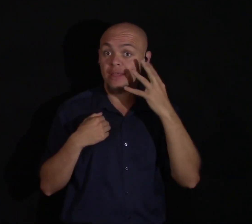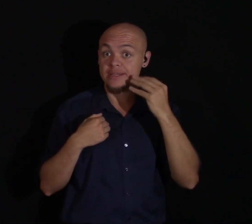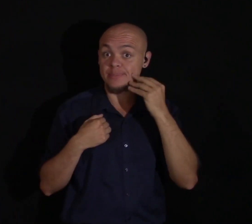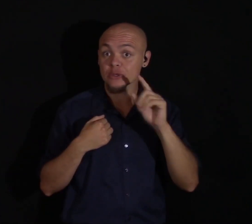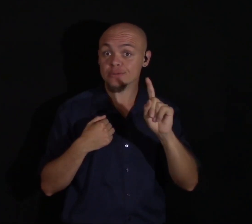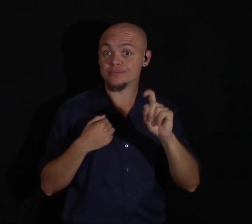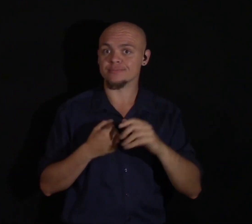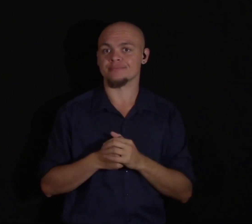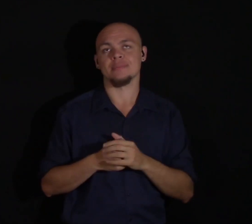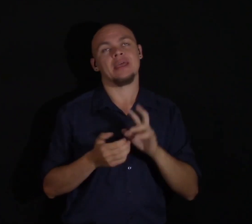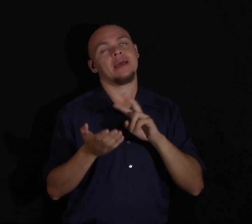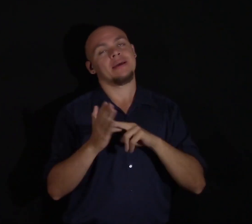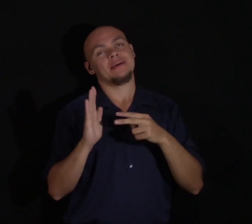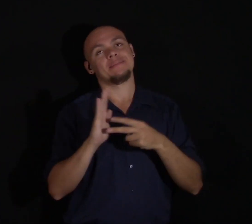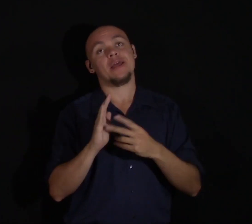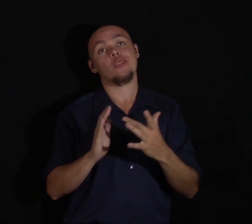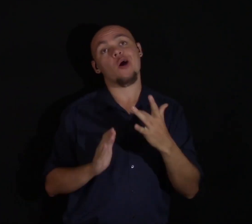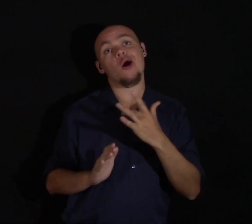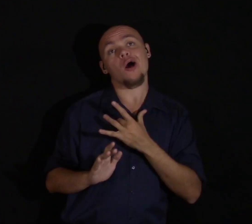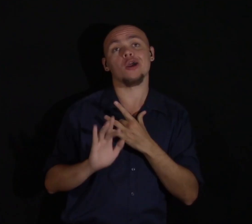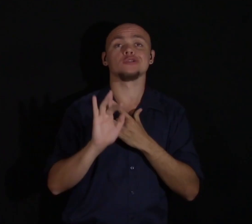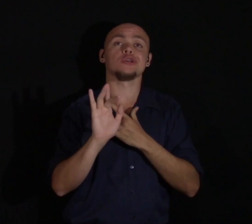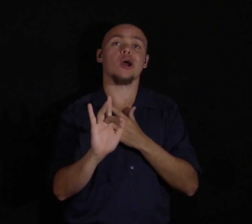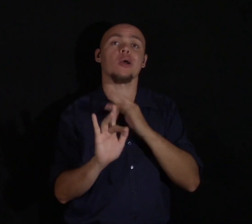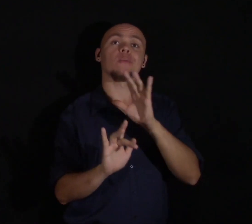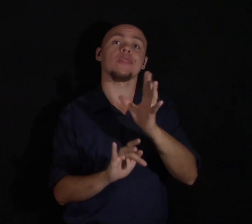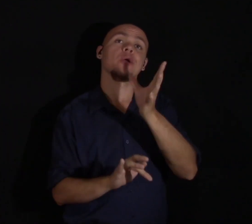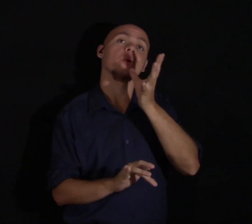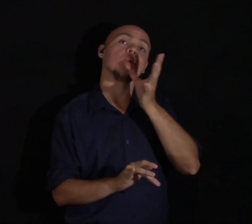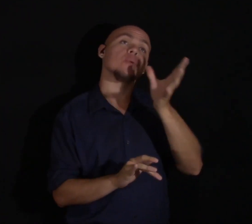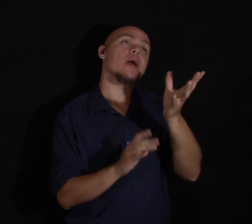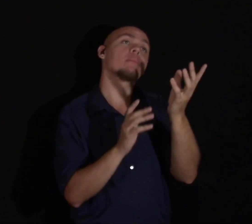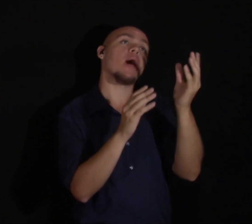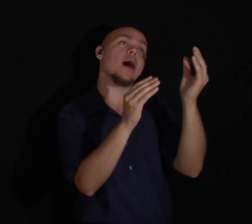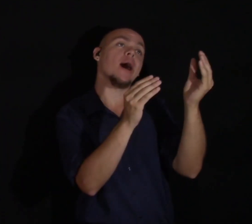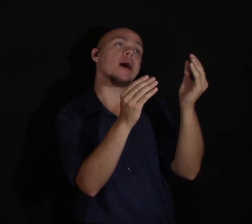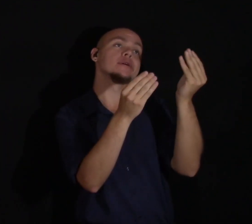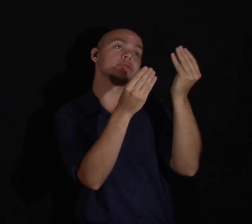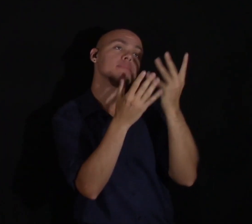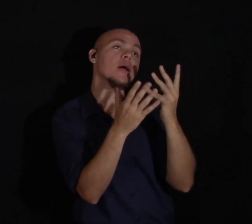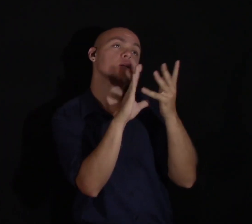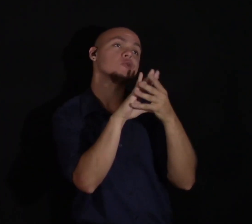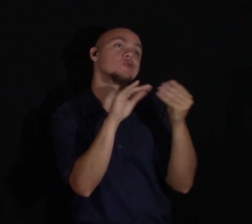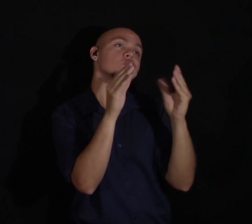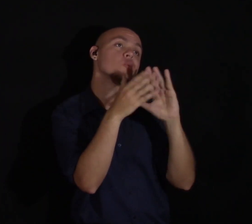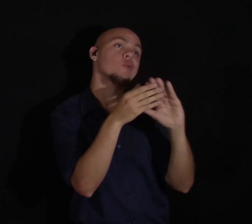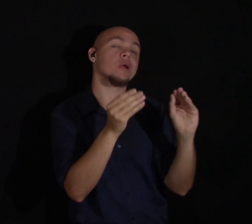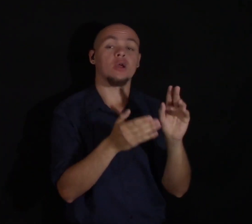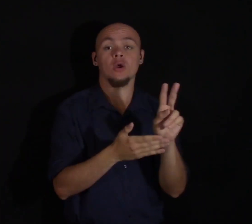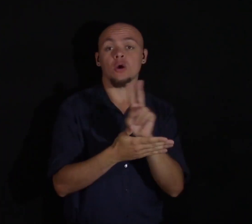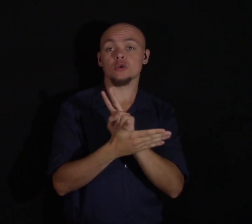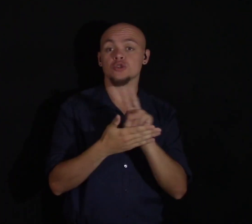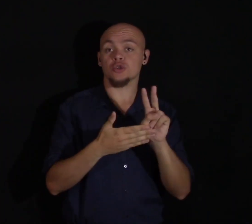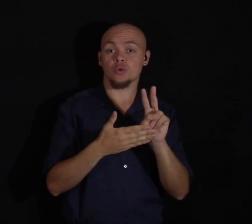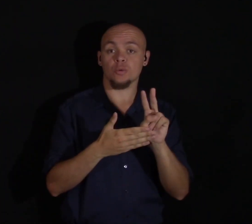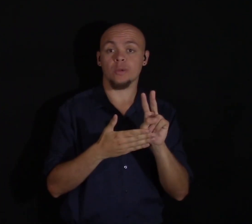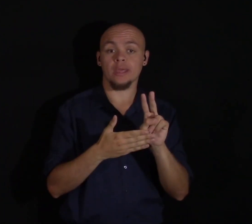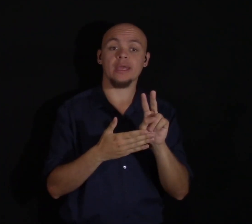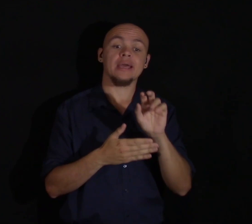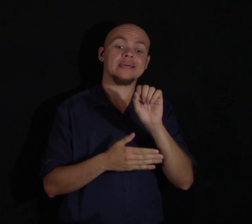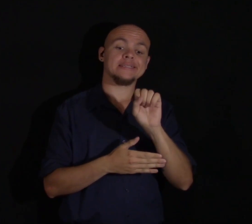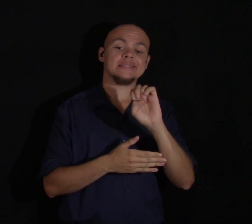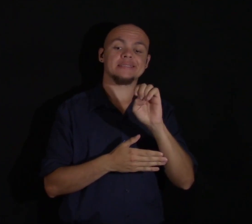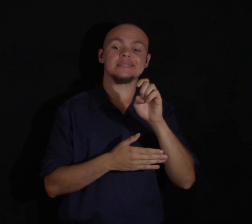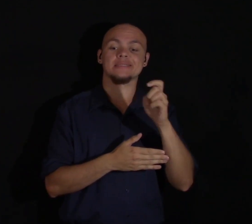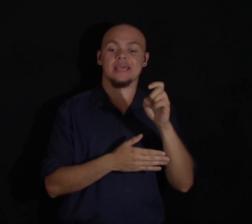Now, I'm not talking about the heart-to-hearts you had with your grandmother or the 2-week sex ed unit you had